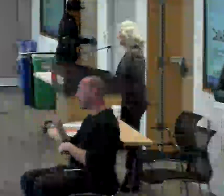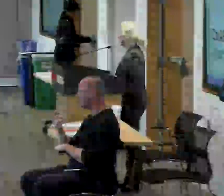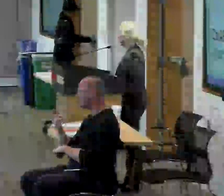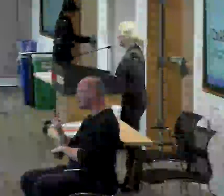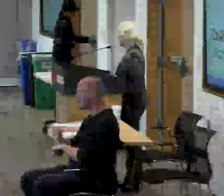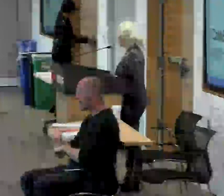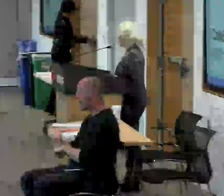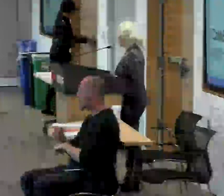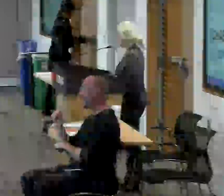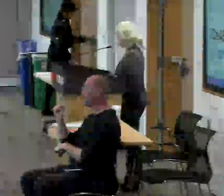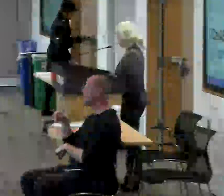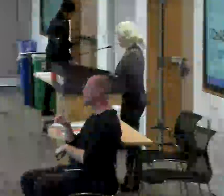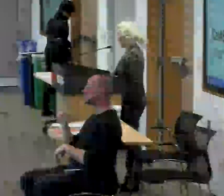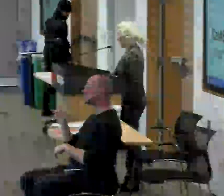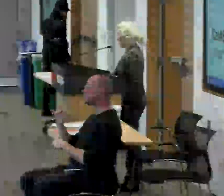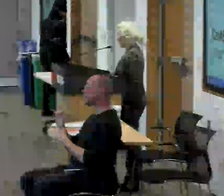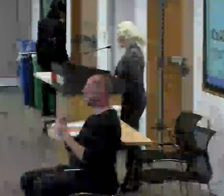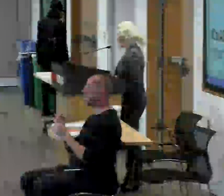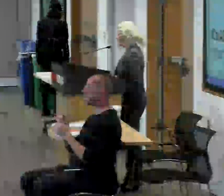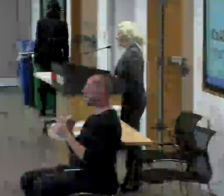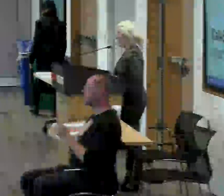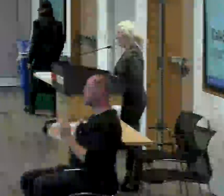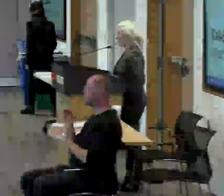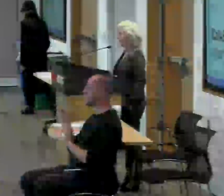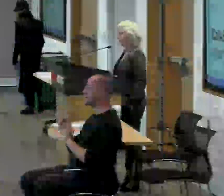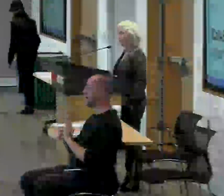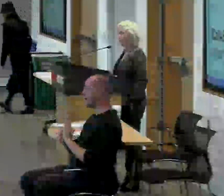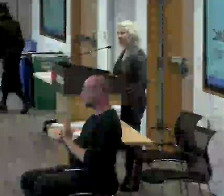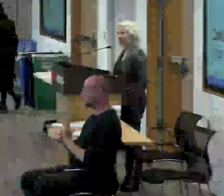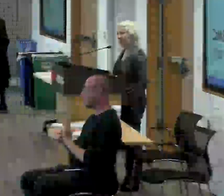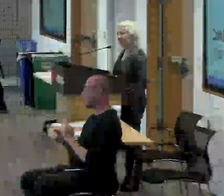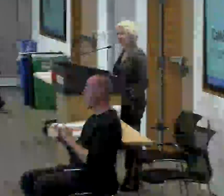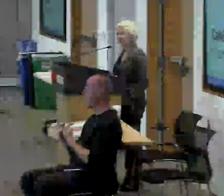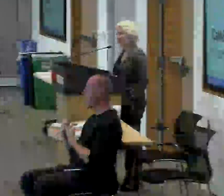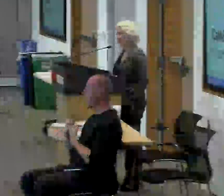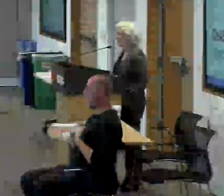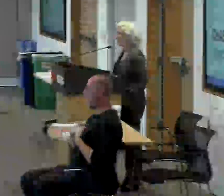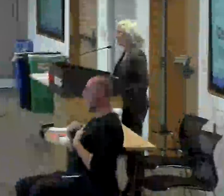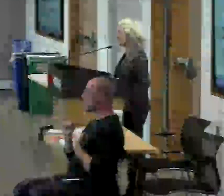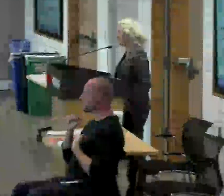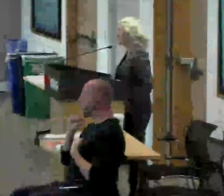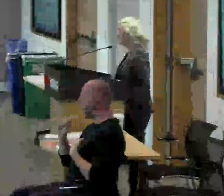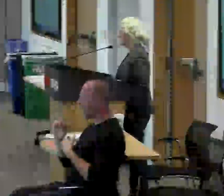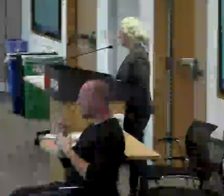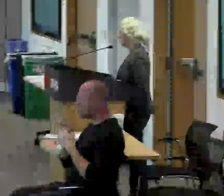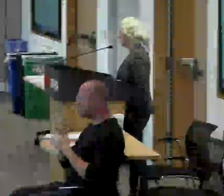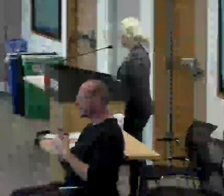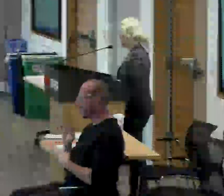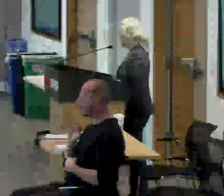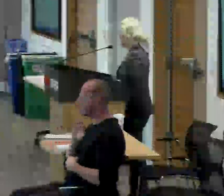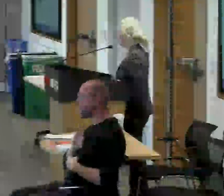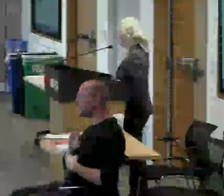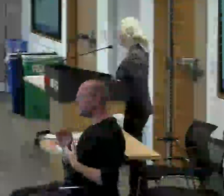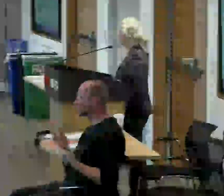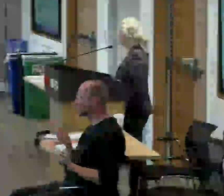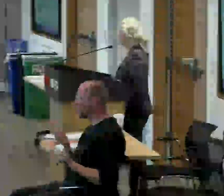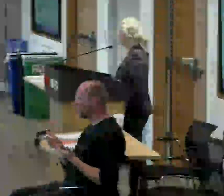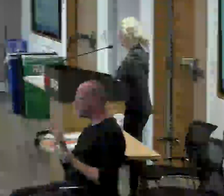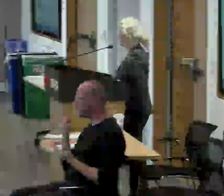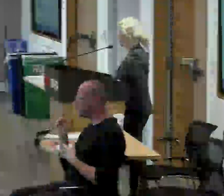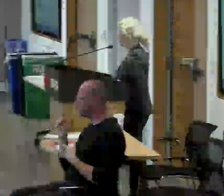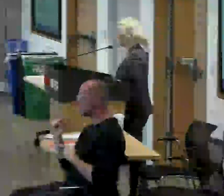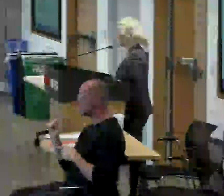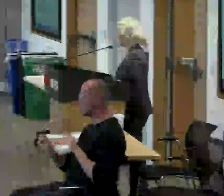of gave a background of me, my background is not in benefit services to people with disabilities. It's